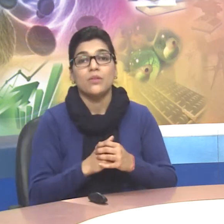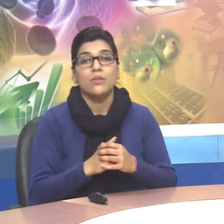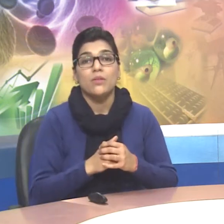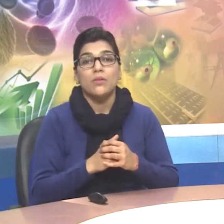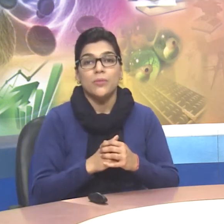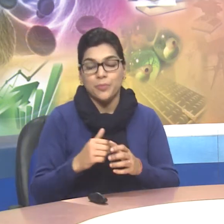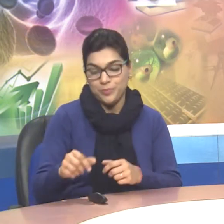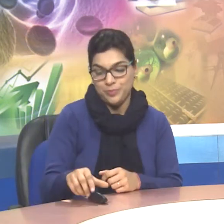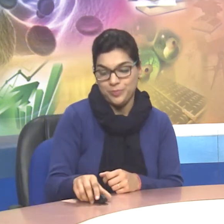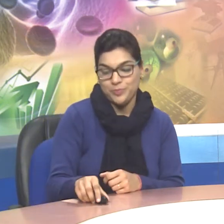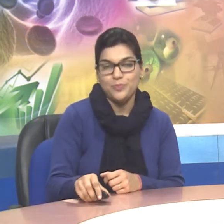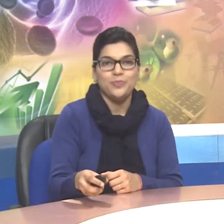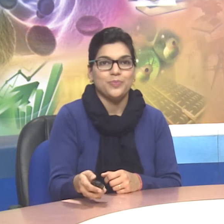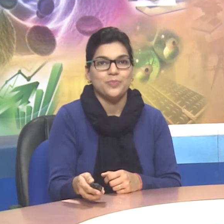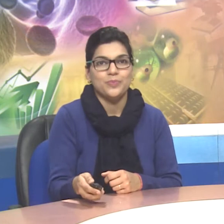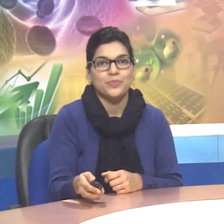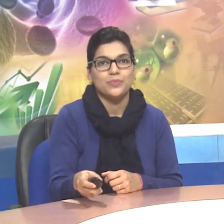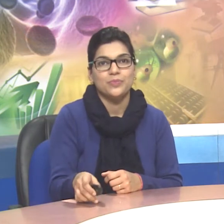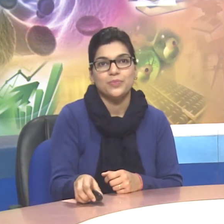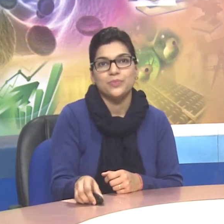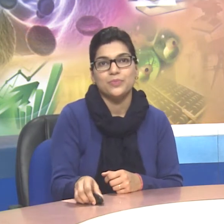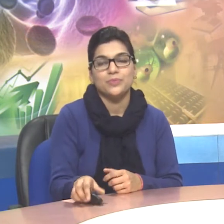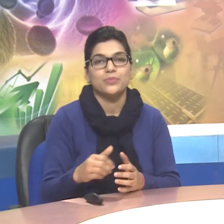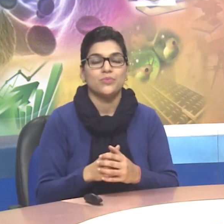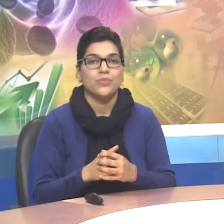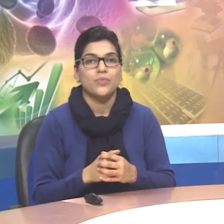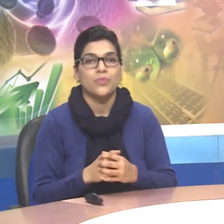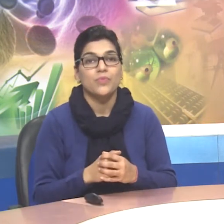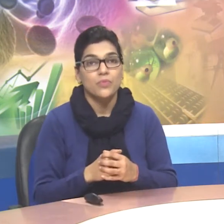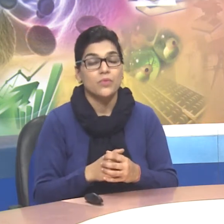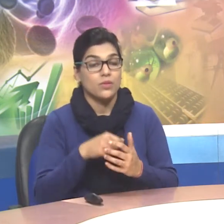she was feeling that she was darker.